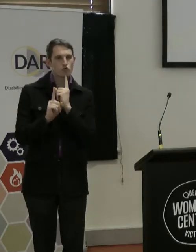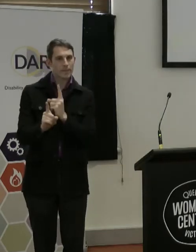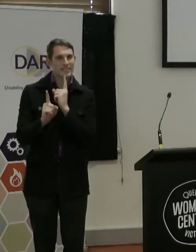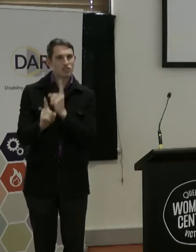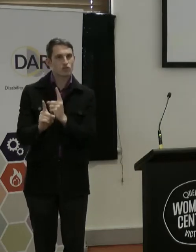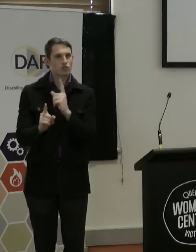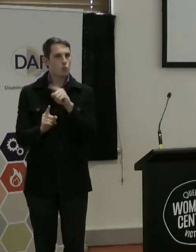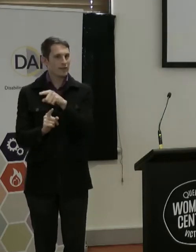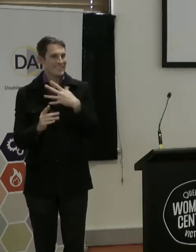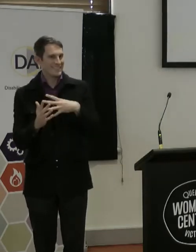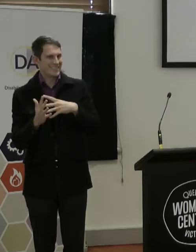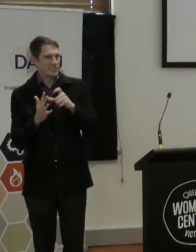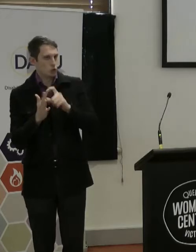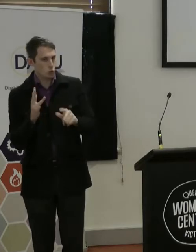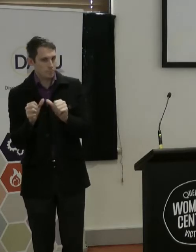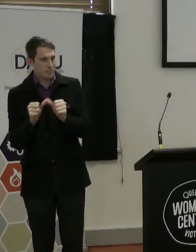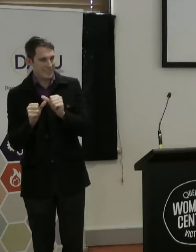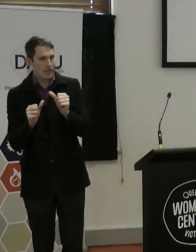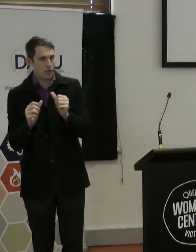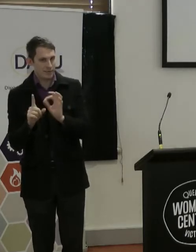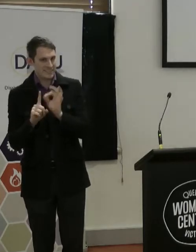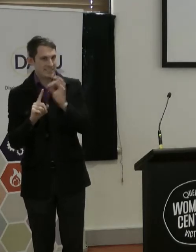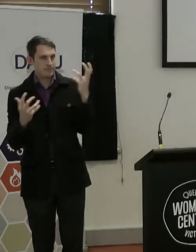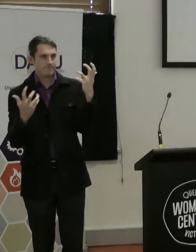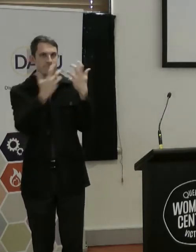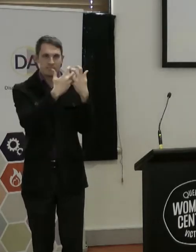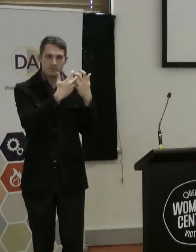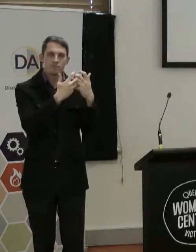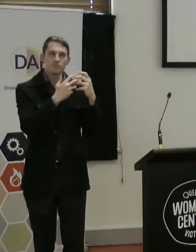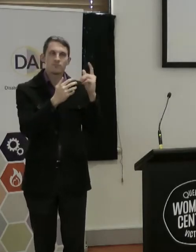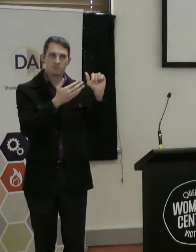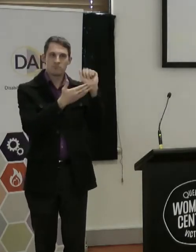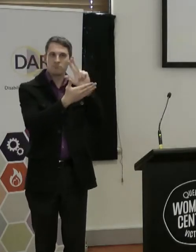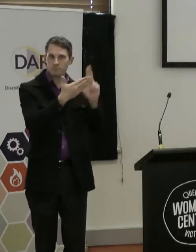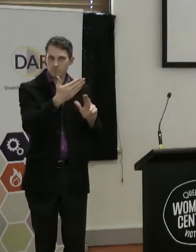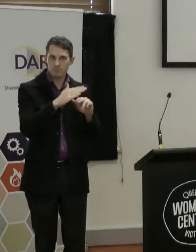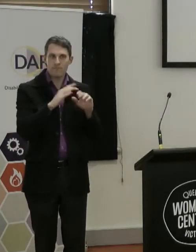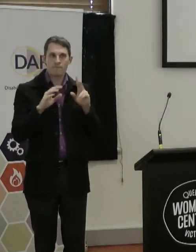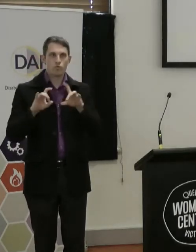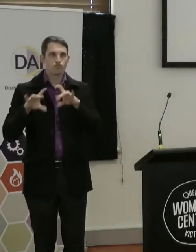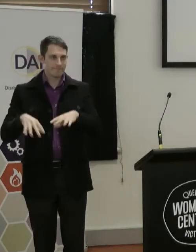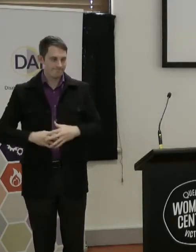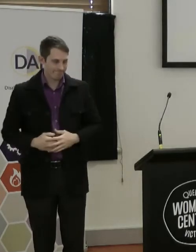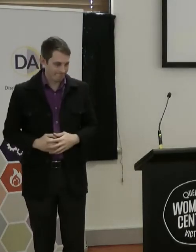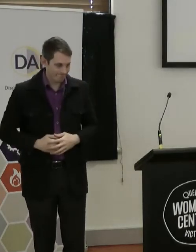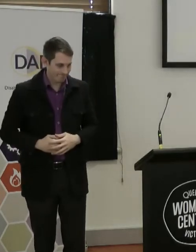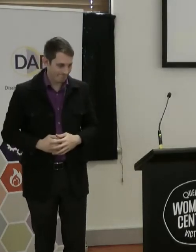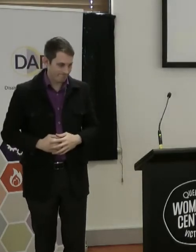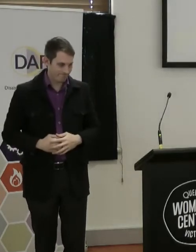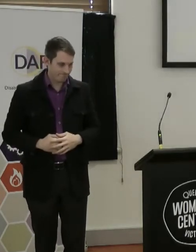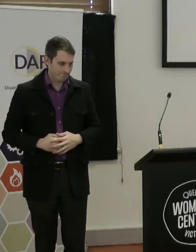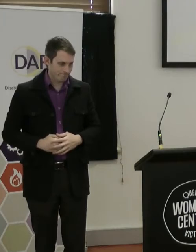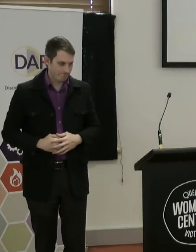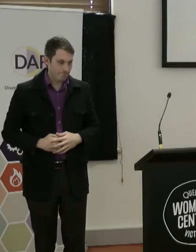reporting period to make sure Australia is doing better and properly upholding the rights of people with disability in Australia. The committee